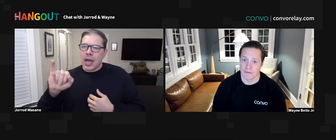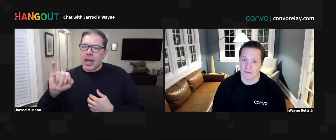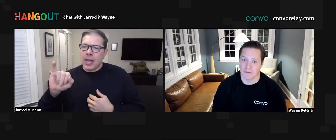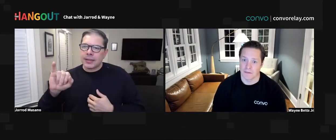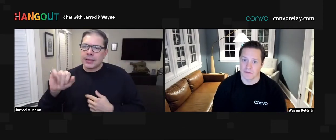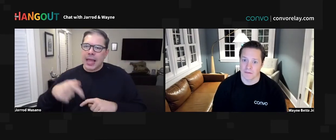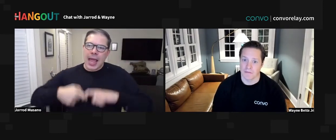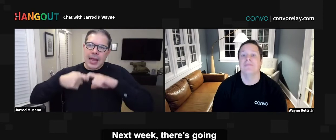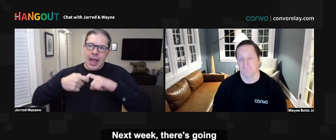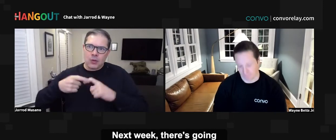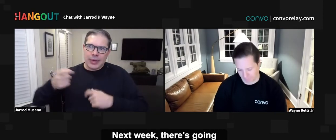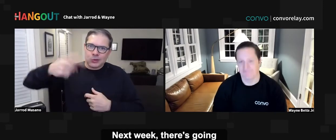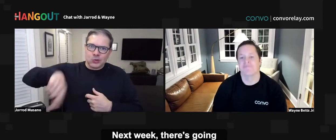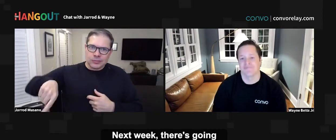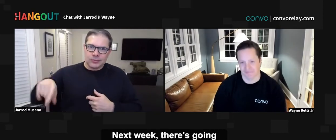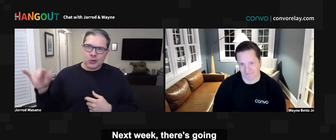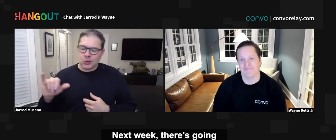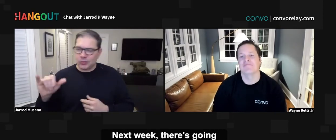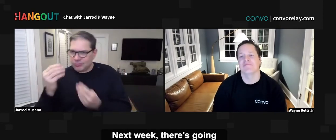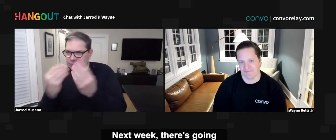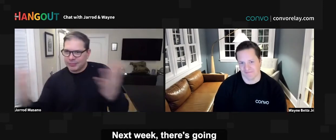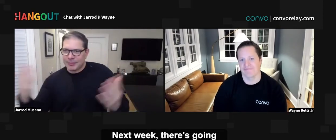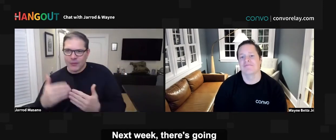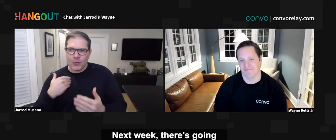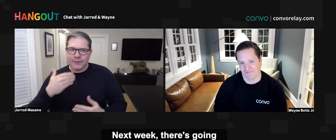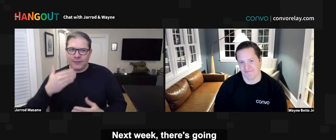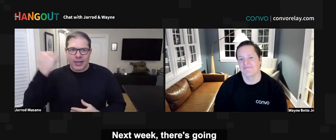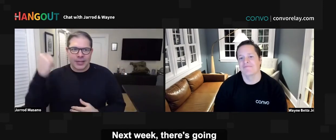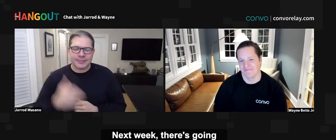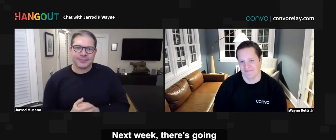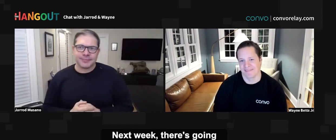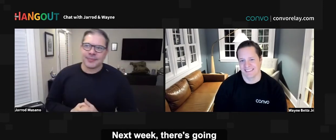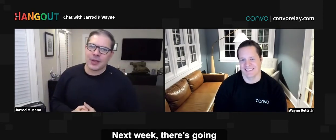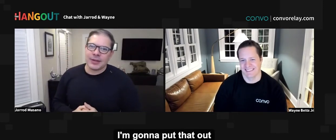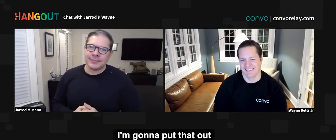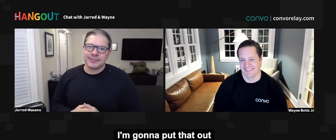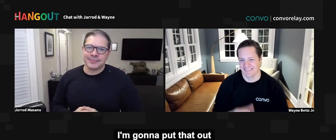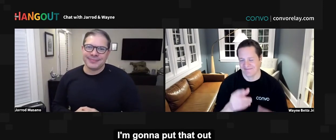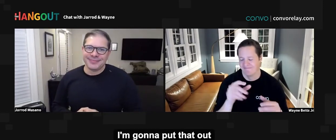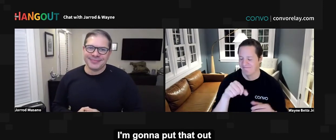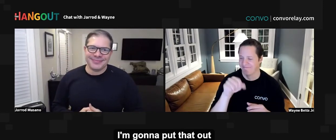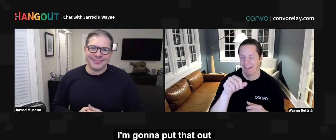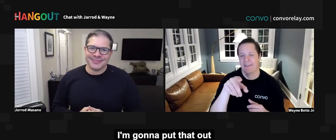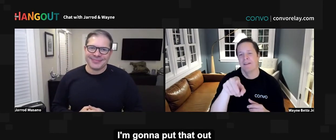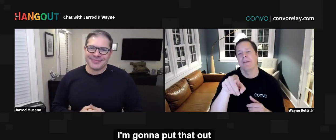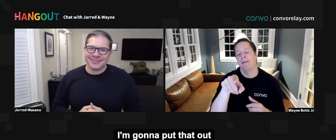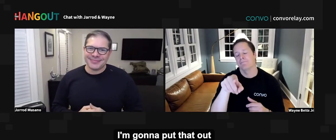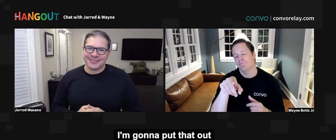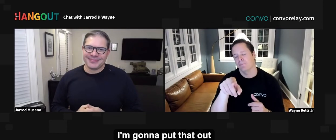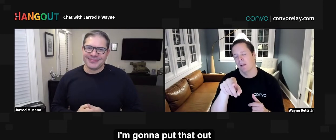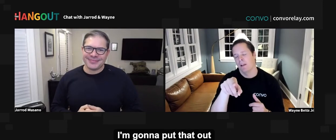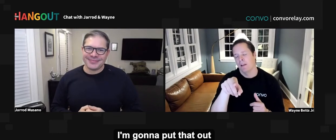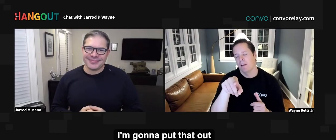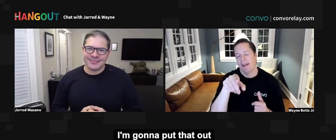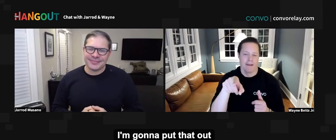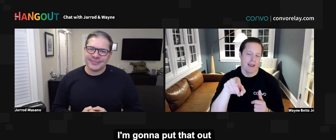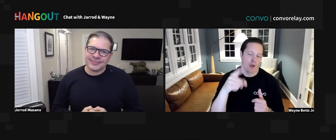Everyone watching, don't forget, next week there's going to be a VRI themed hangout. I want to put that out there before we